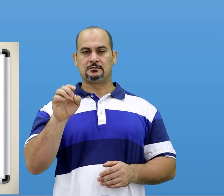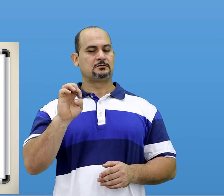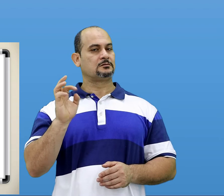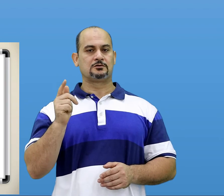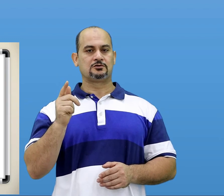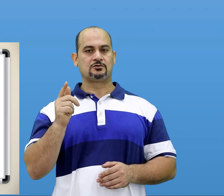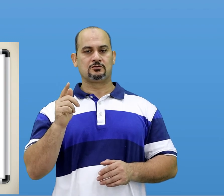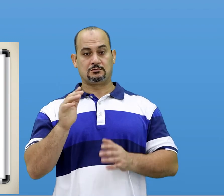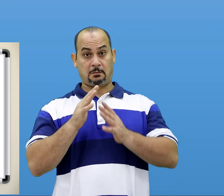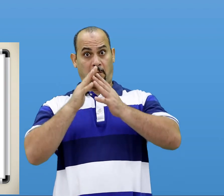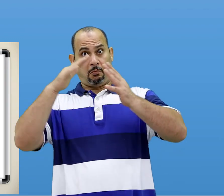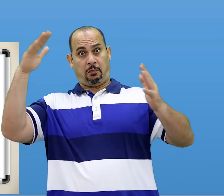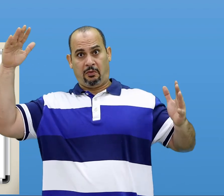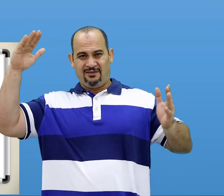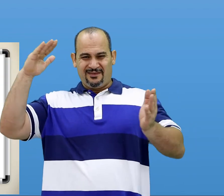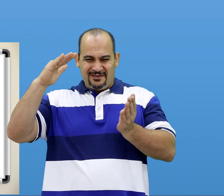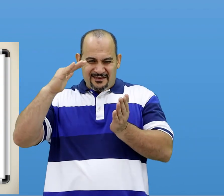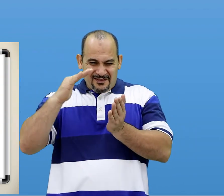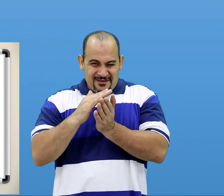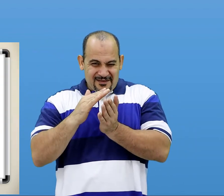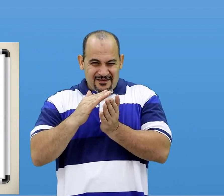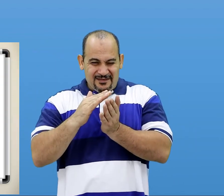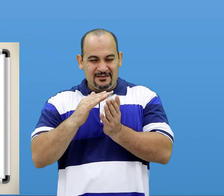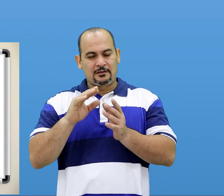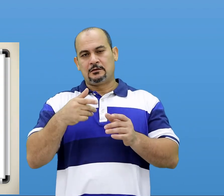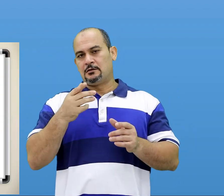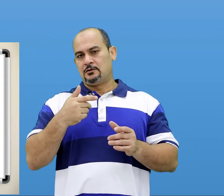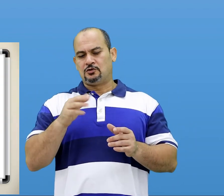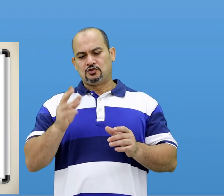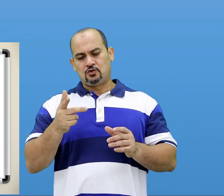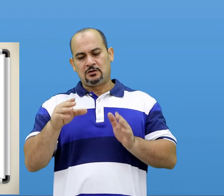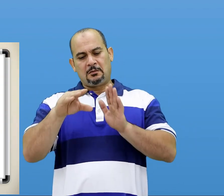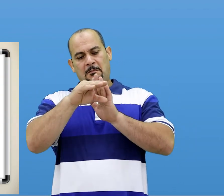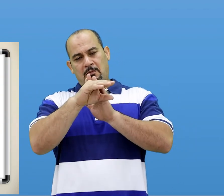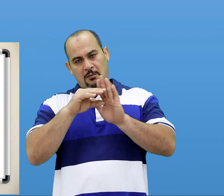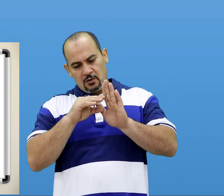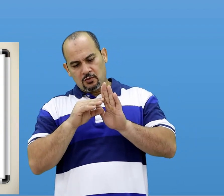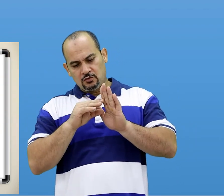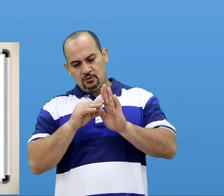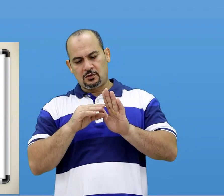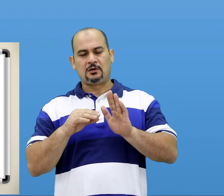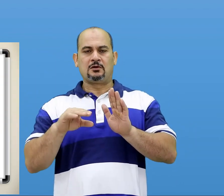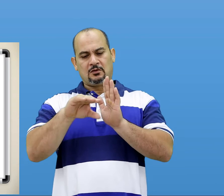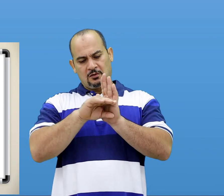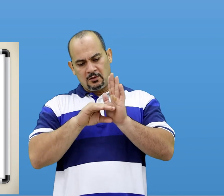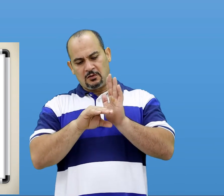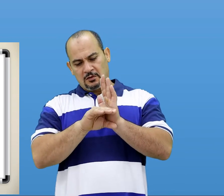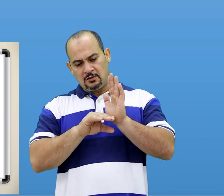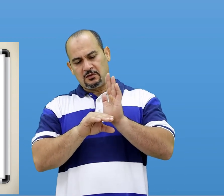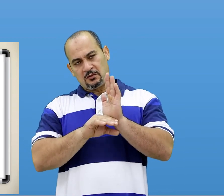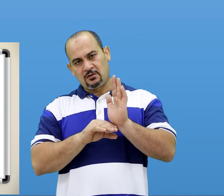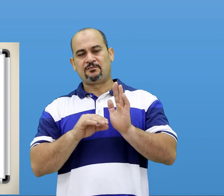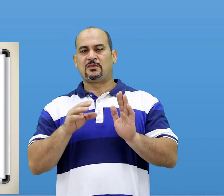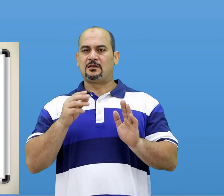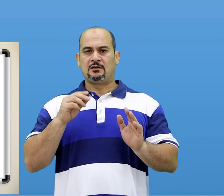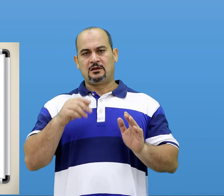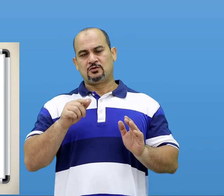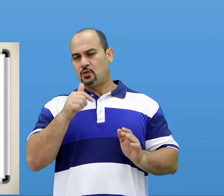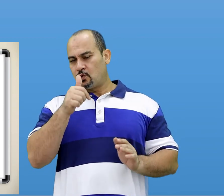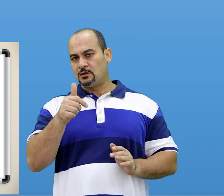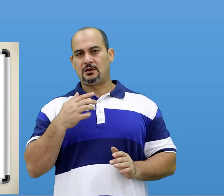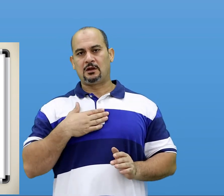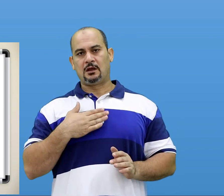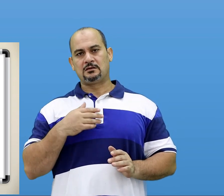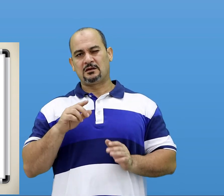in conclusion, this essay discussed and then talk about the topic, or you can say, in this essay, we